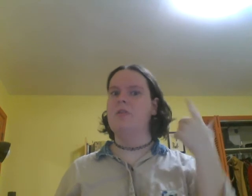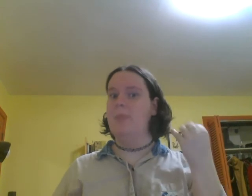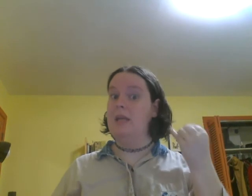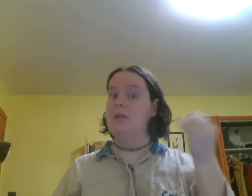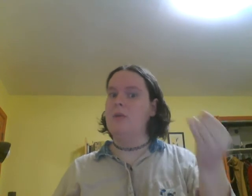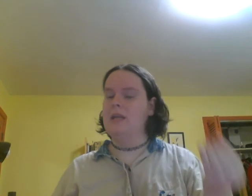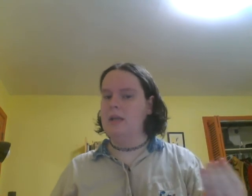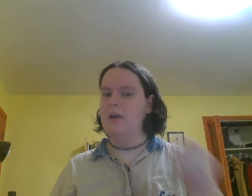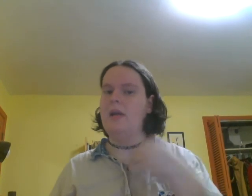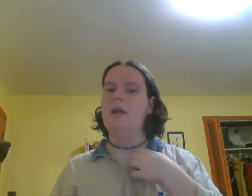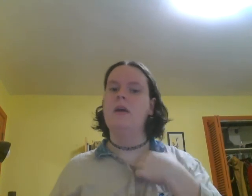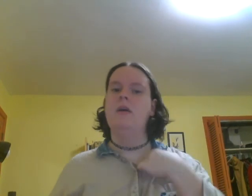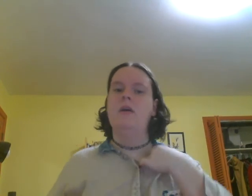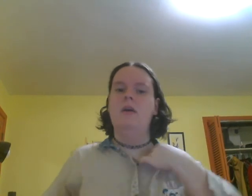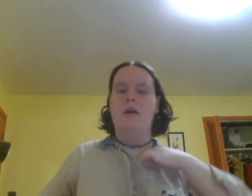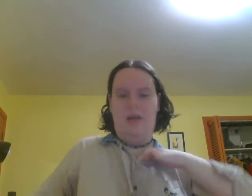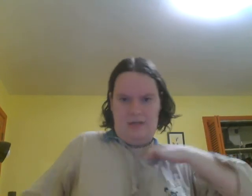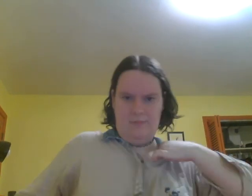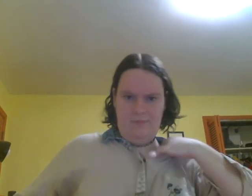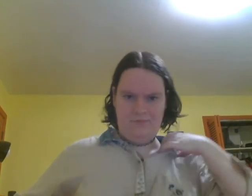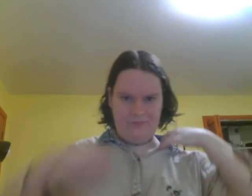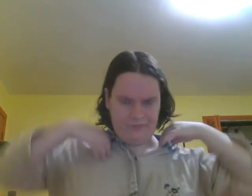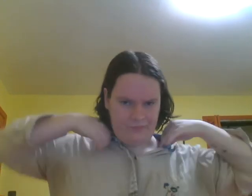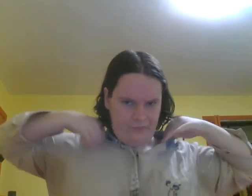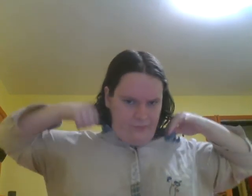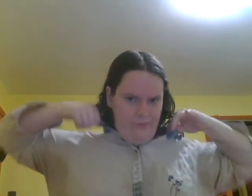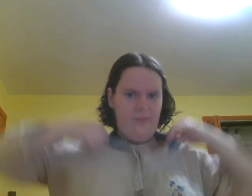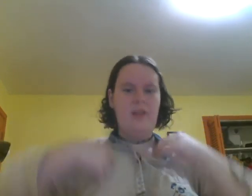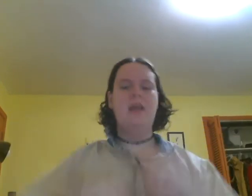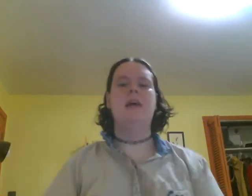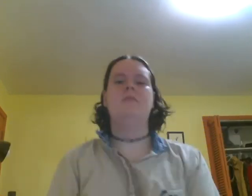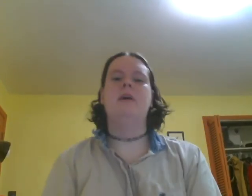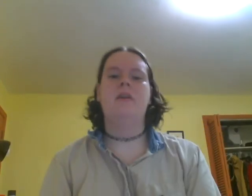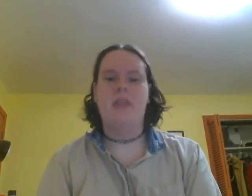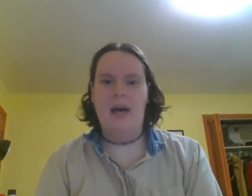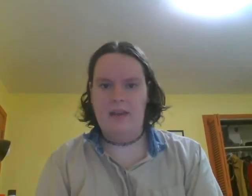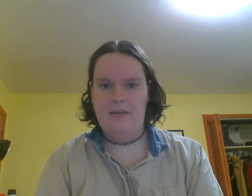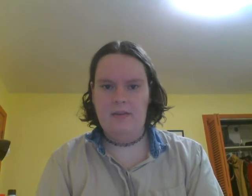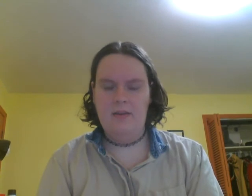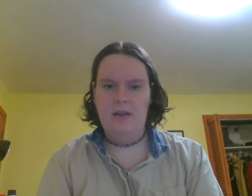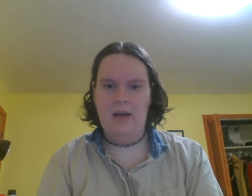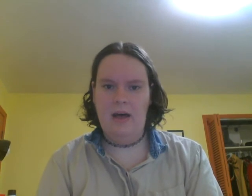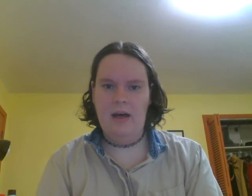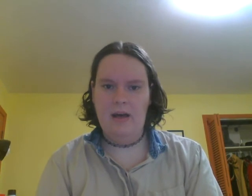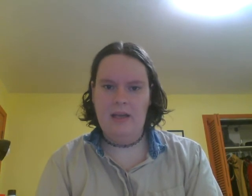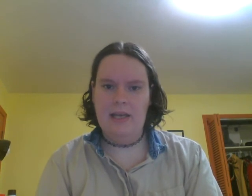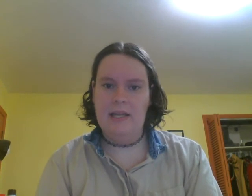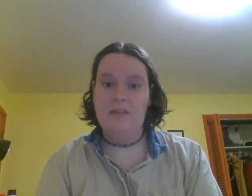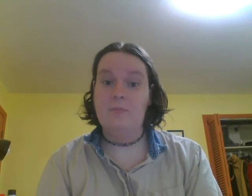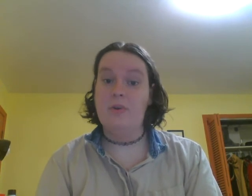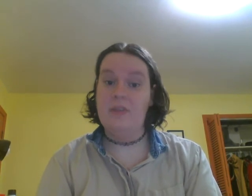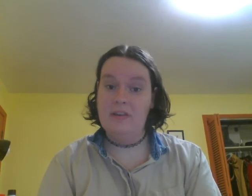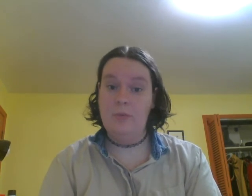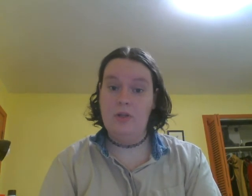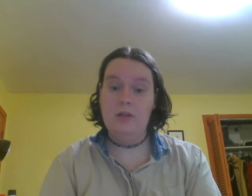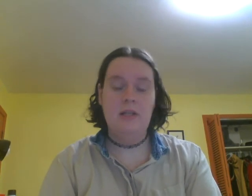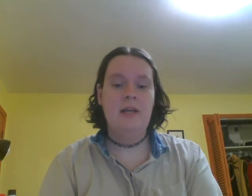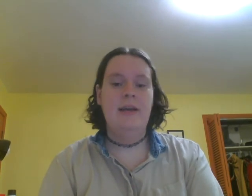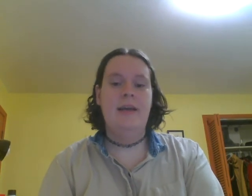main irregularity, and beyond that, it is predictable,